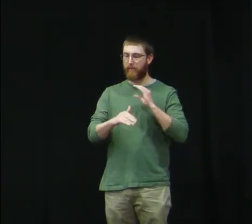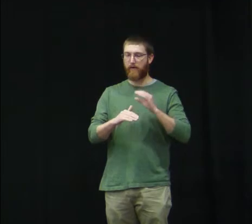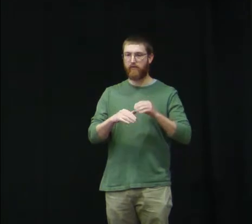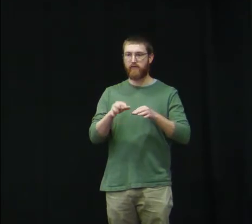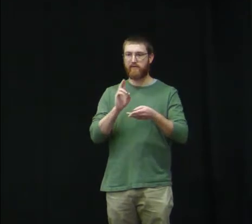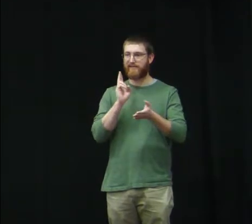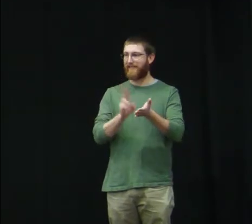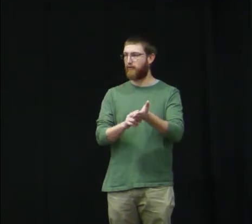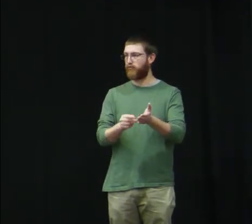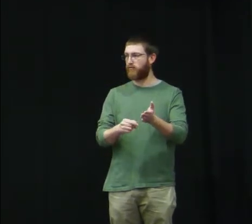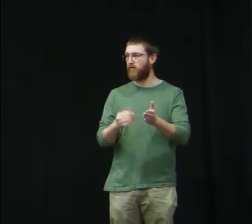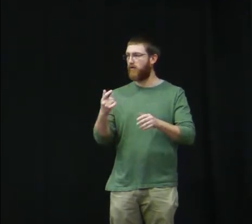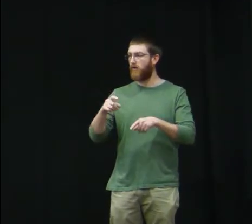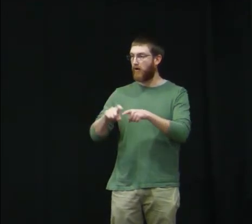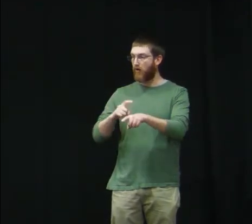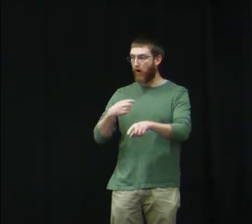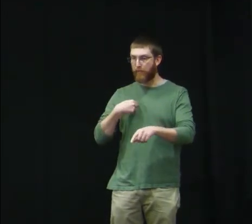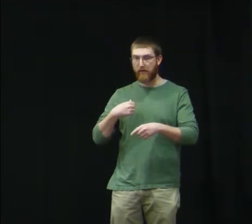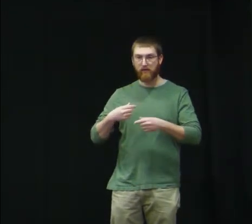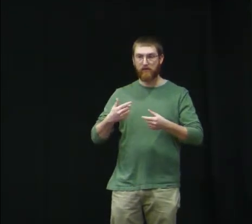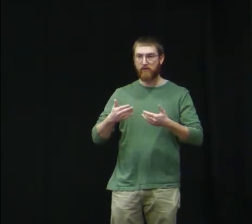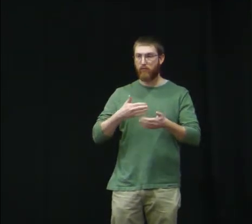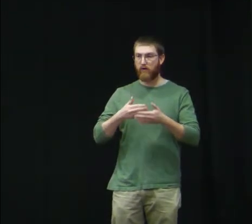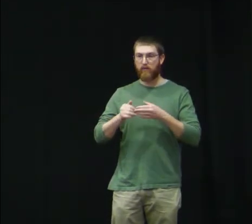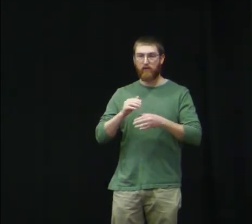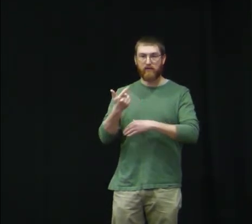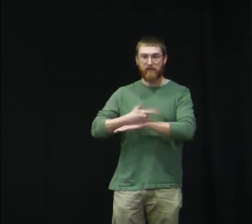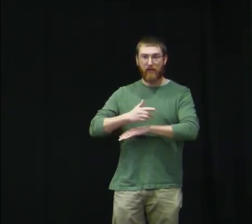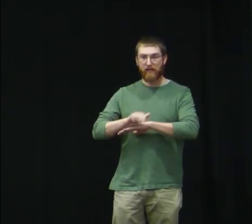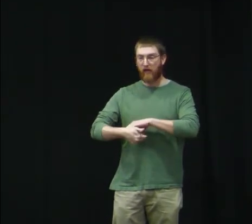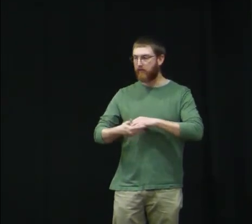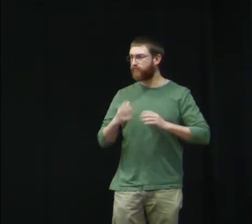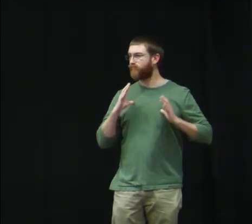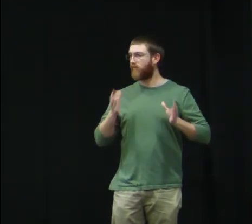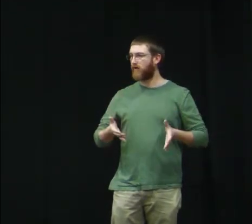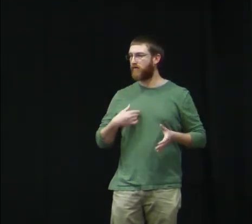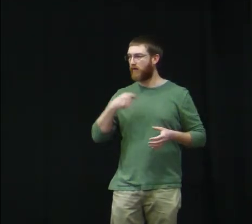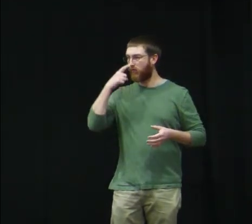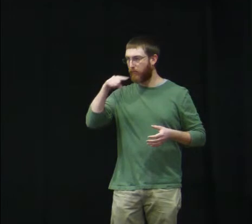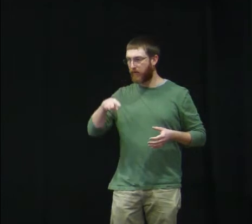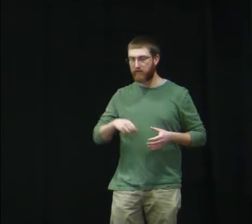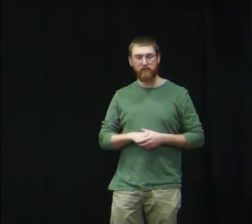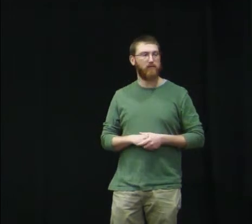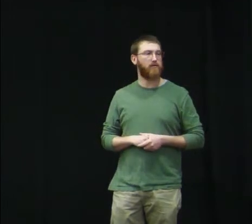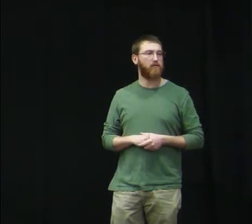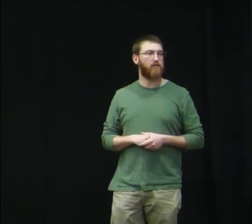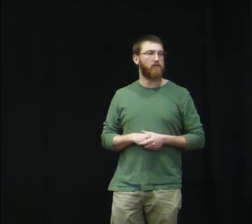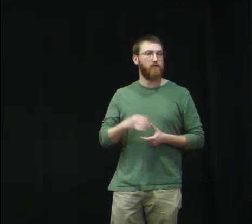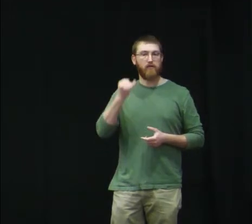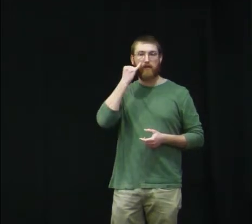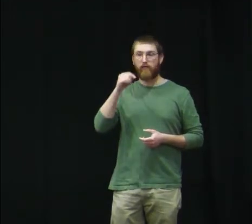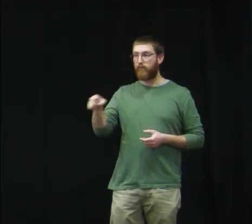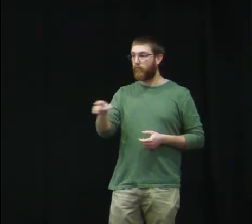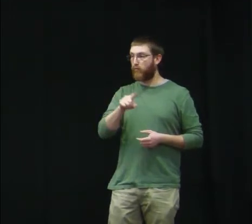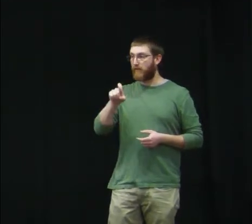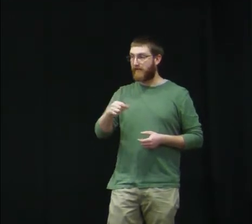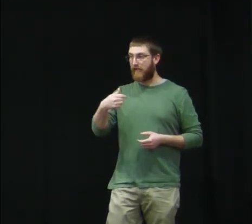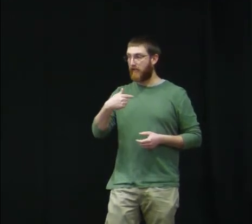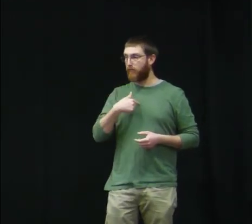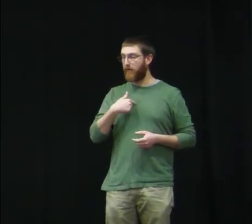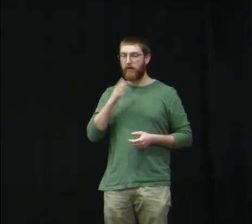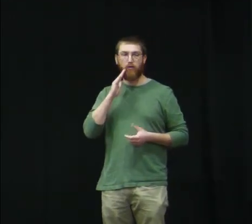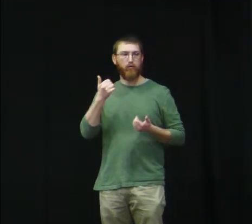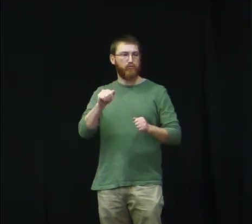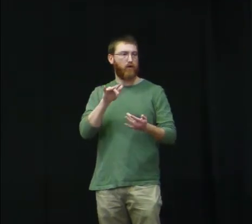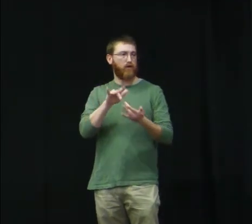I don't mind you calling me. You can call me day or night. I don't mind. And if you need me, and I usually will try and get